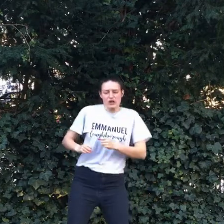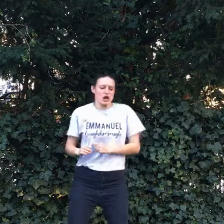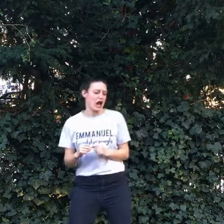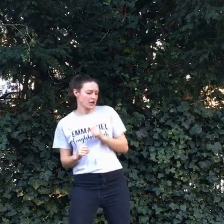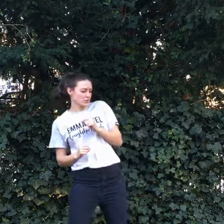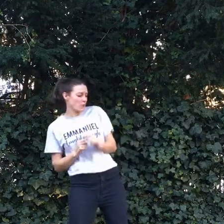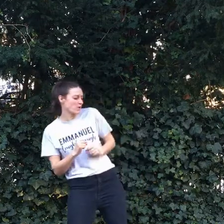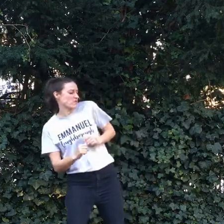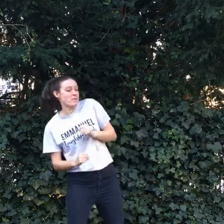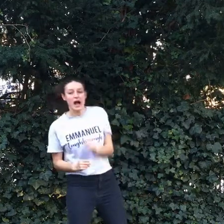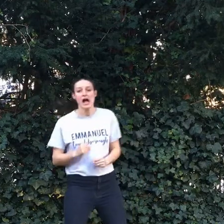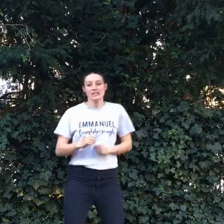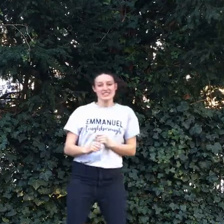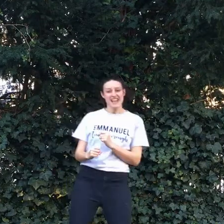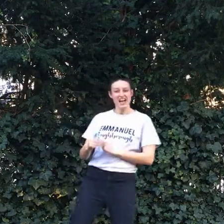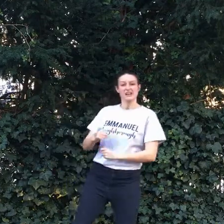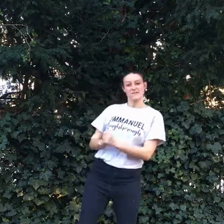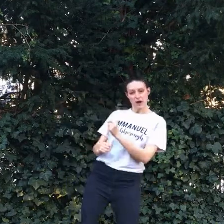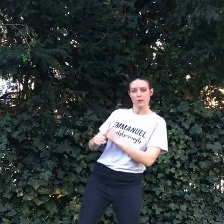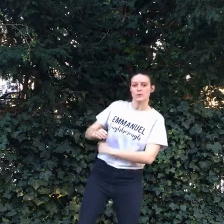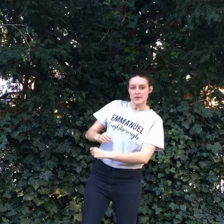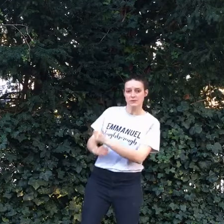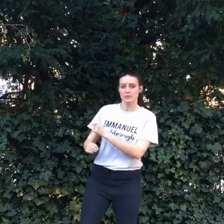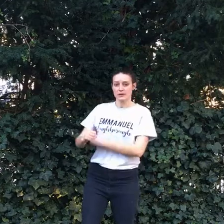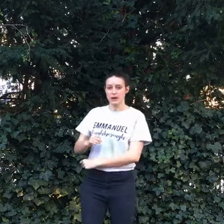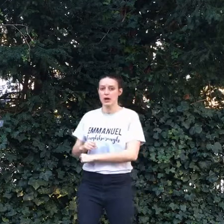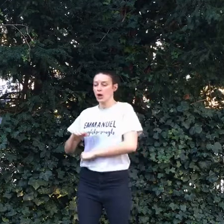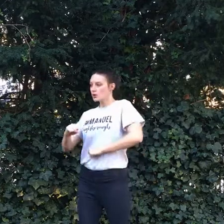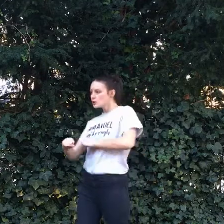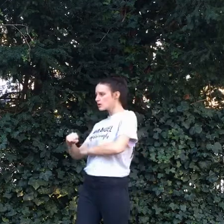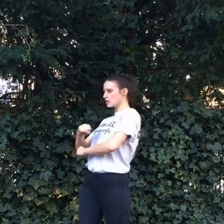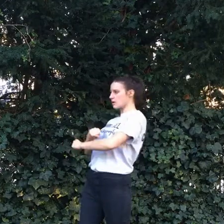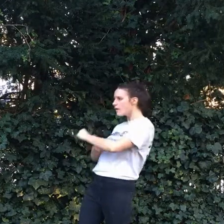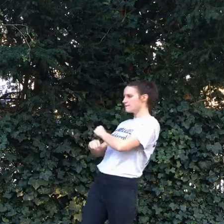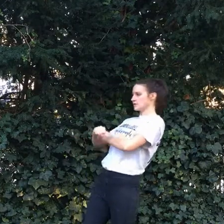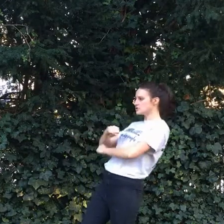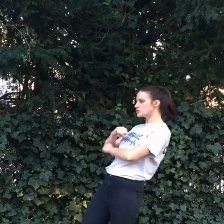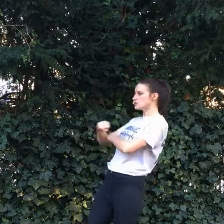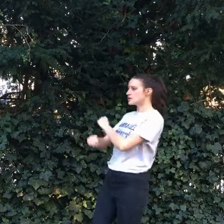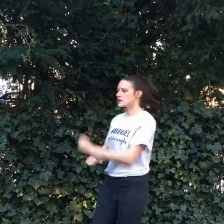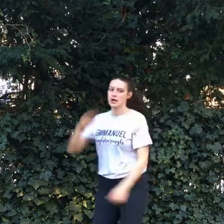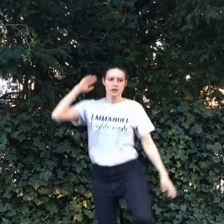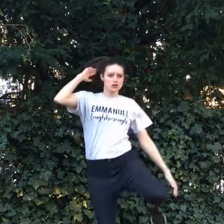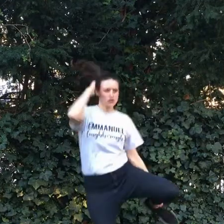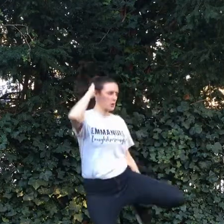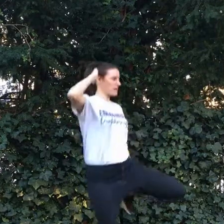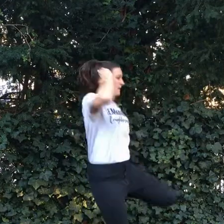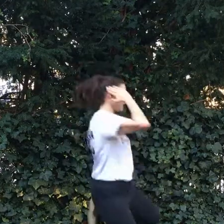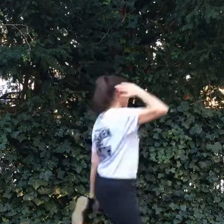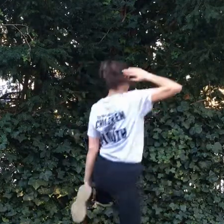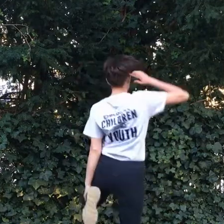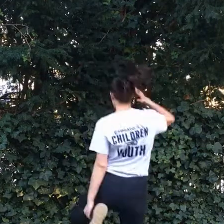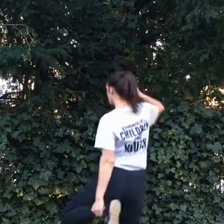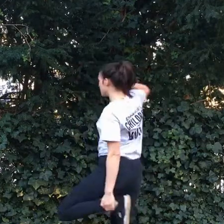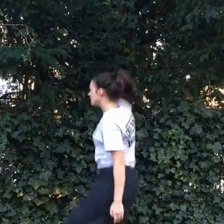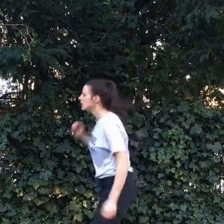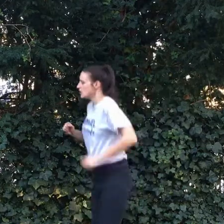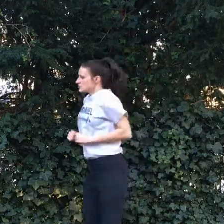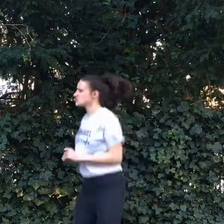Like a lion roaring from my heart, his desire like a fire, we will never be apart. We're no longer orphans, children of the King. To him I give my life, I give my everything. Cause